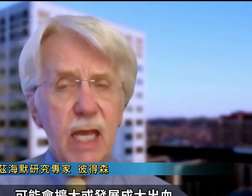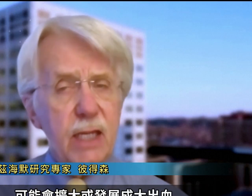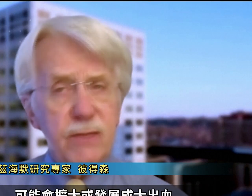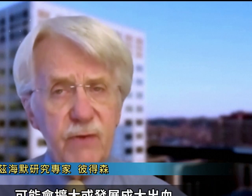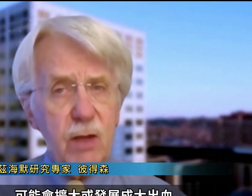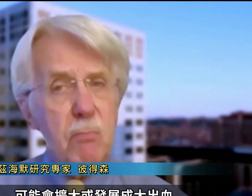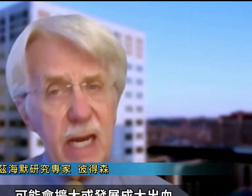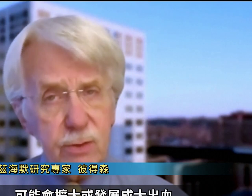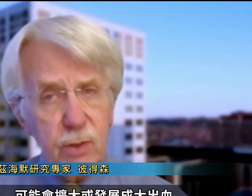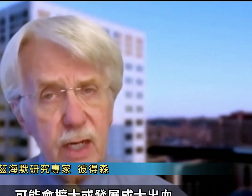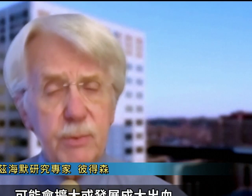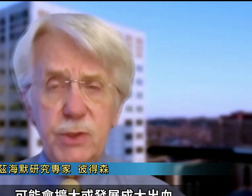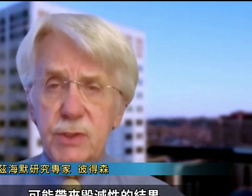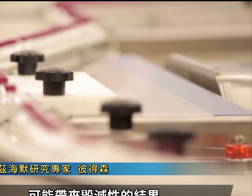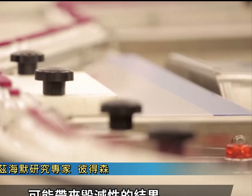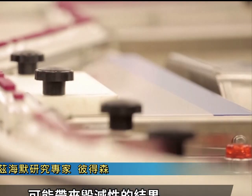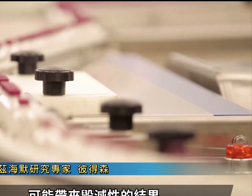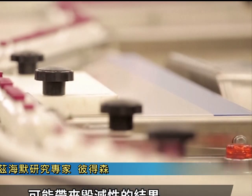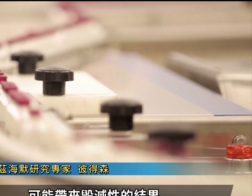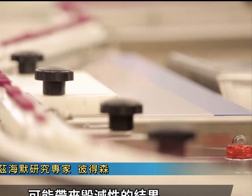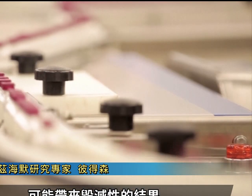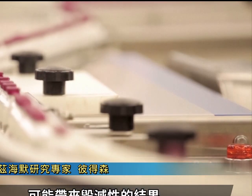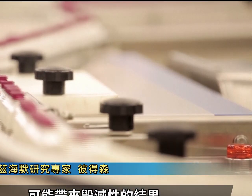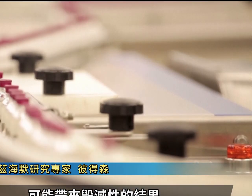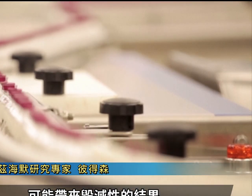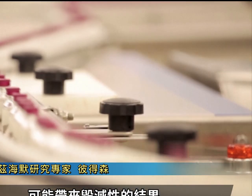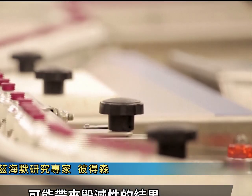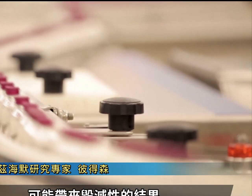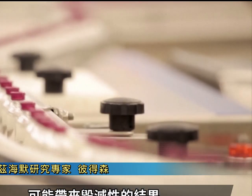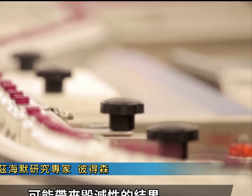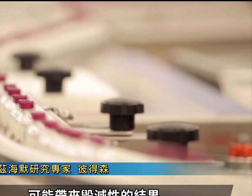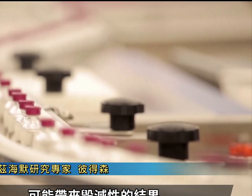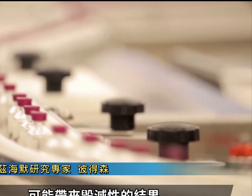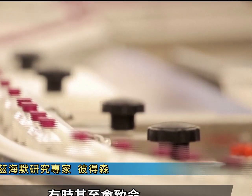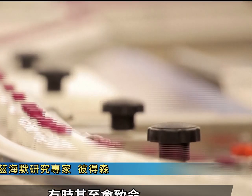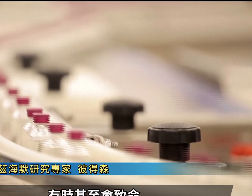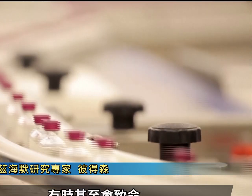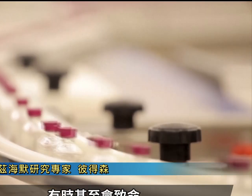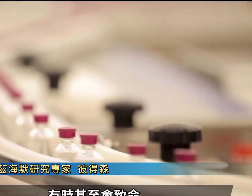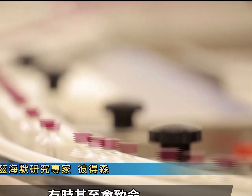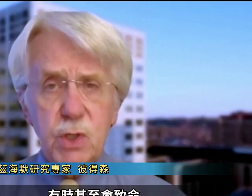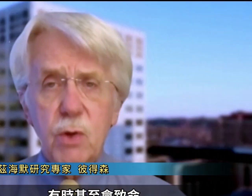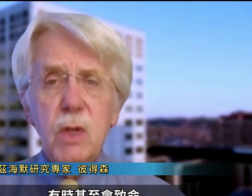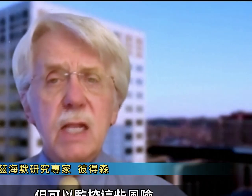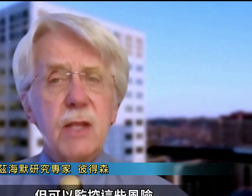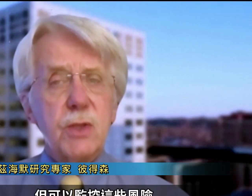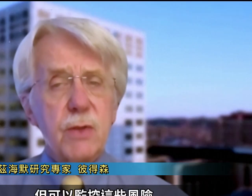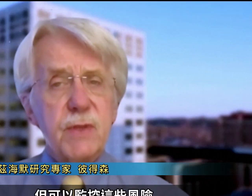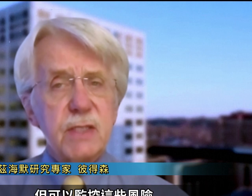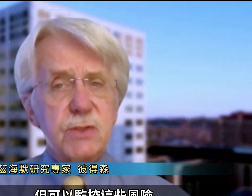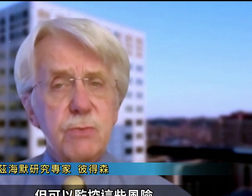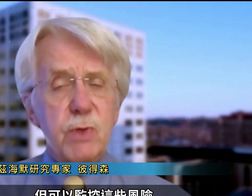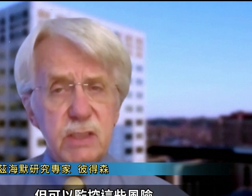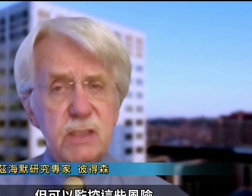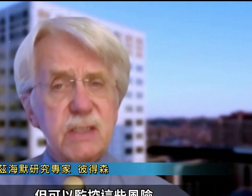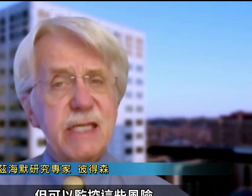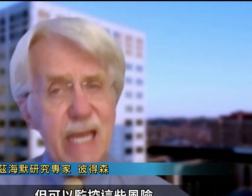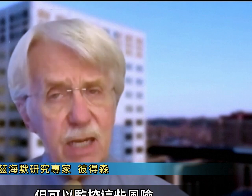And develop macro hemorrhages, and that of course can be devastating and sometimes even fatal. So these risks can